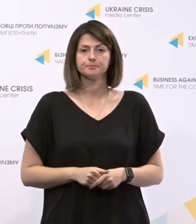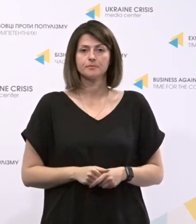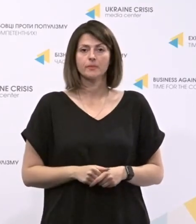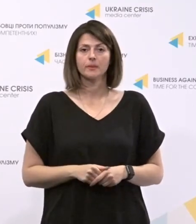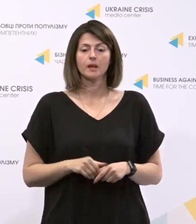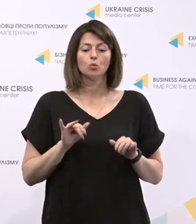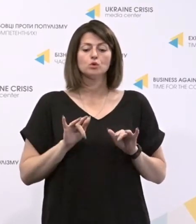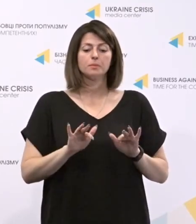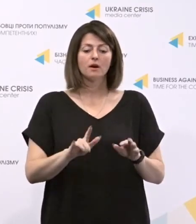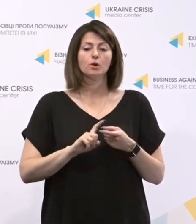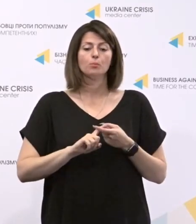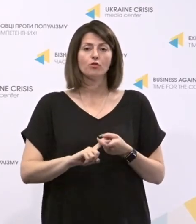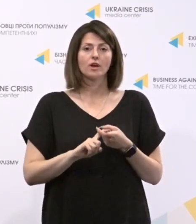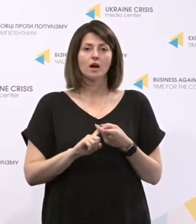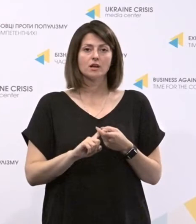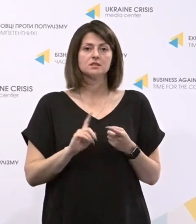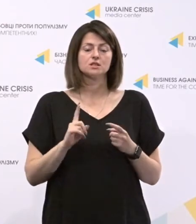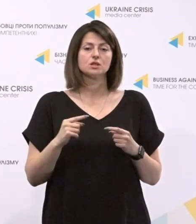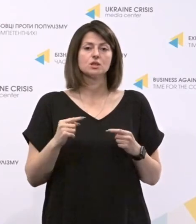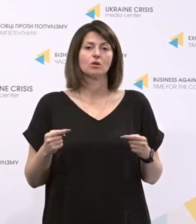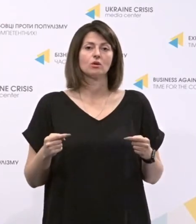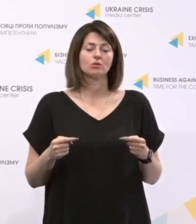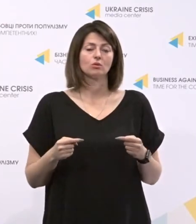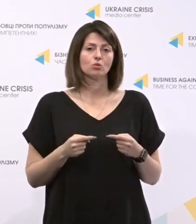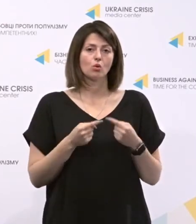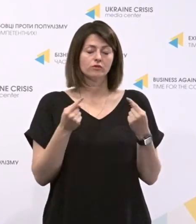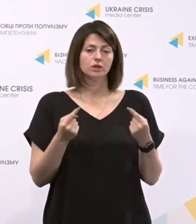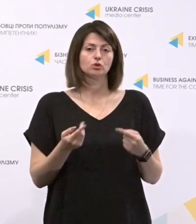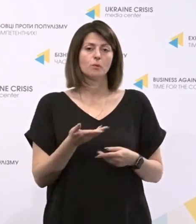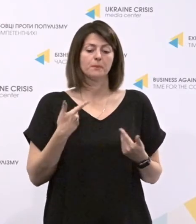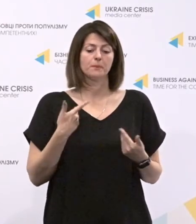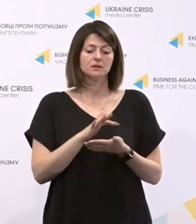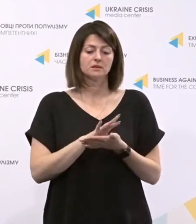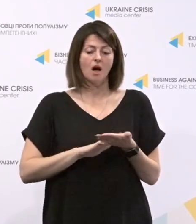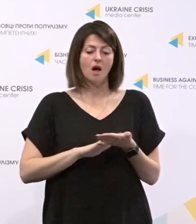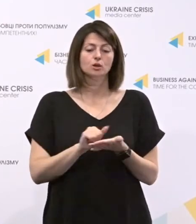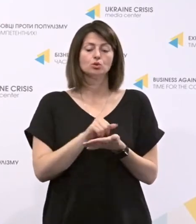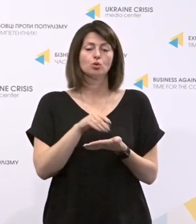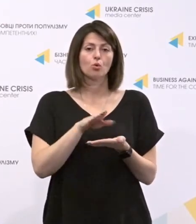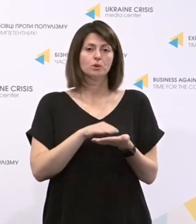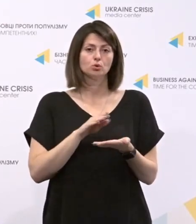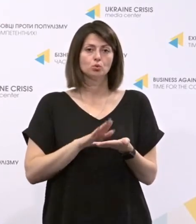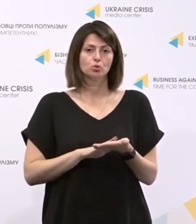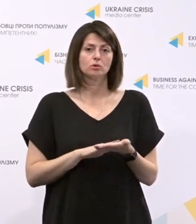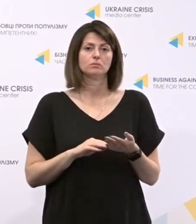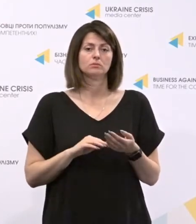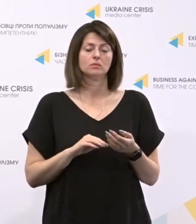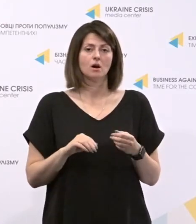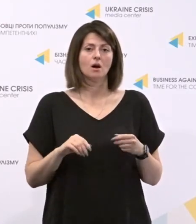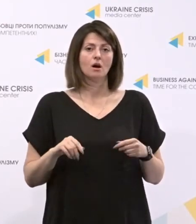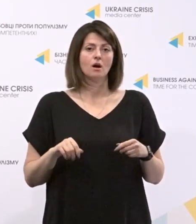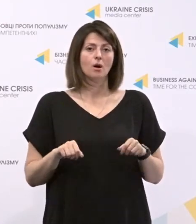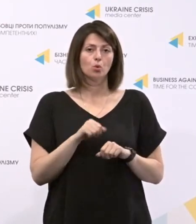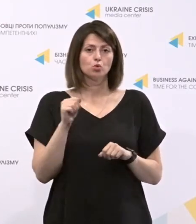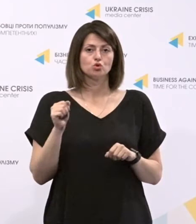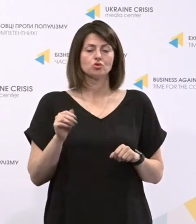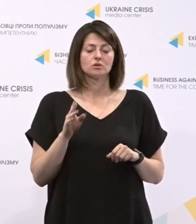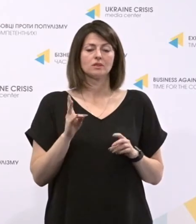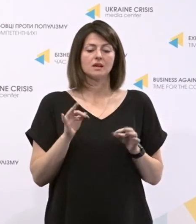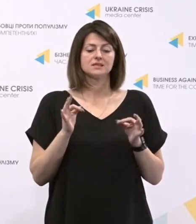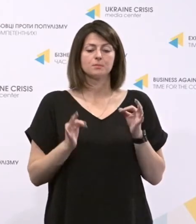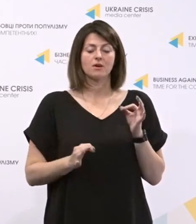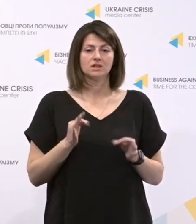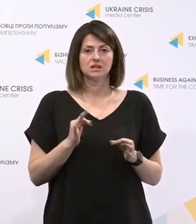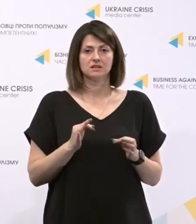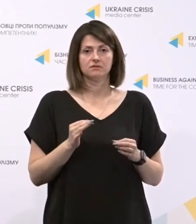In conflict-related cases, we continue to document violations of fair trial rights and protracted legal proceedings which